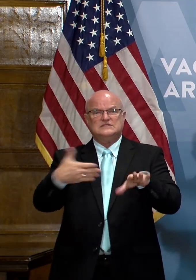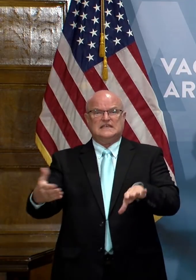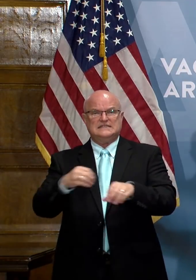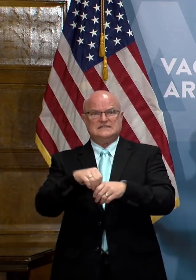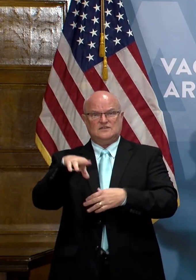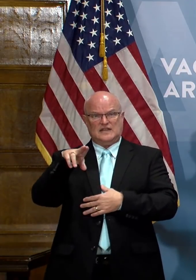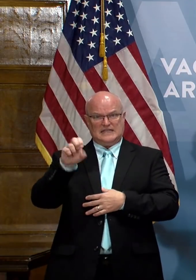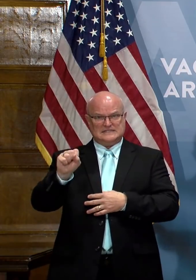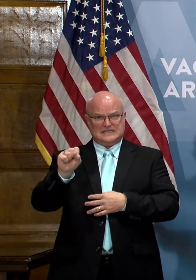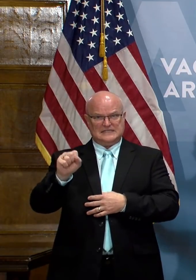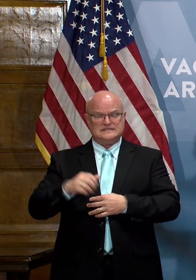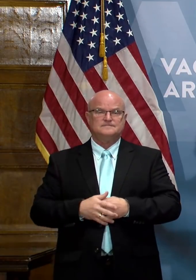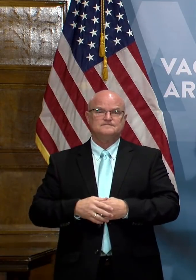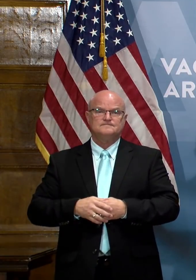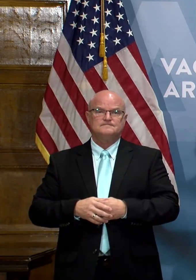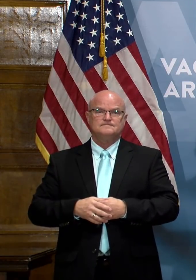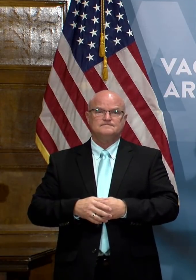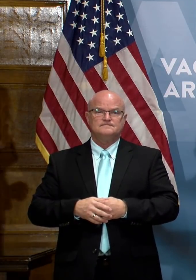States.